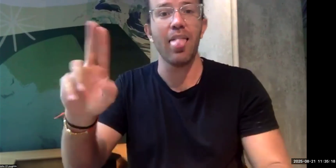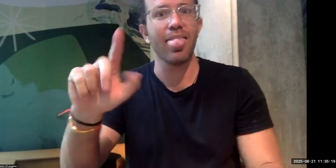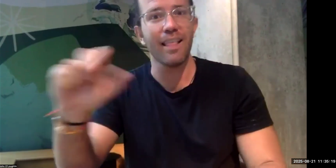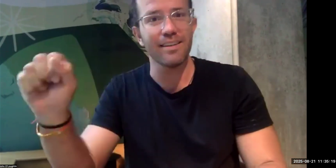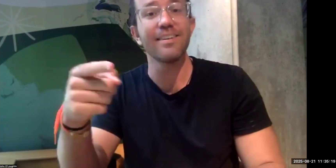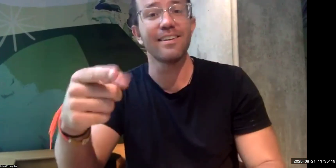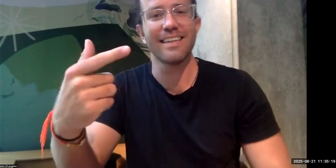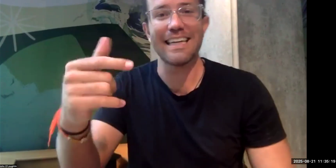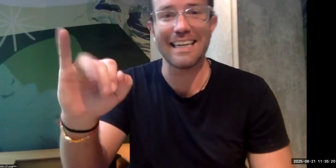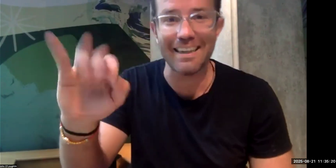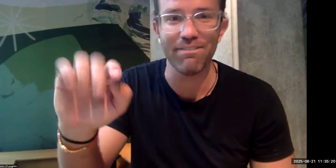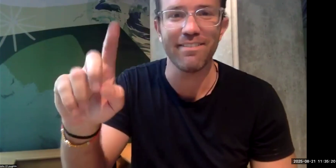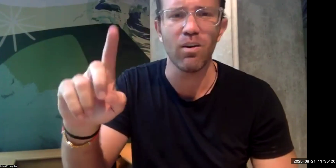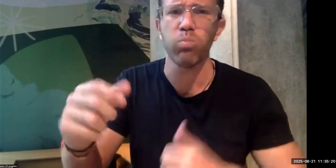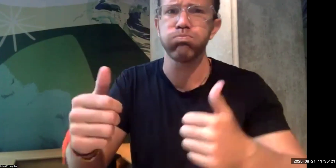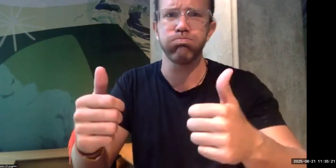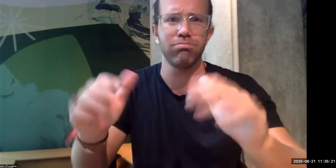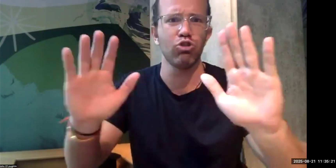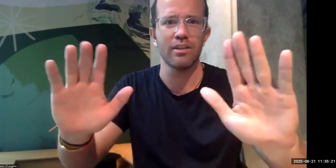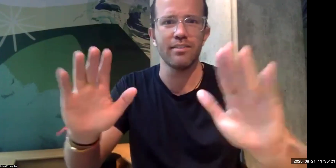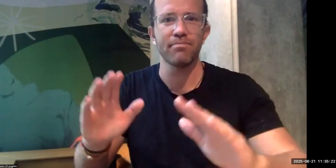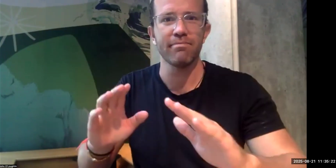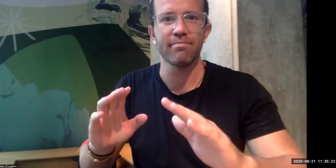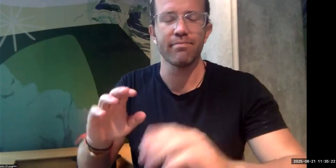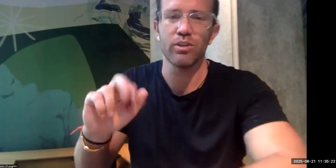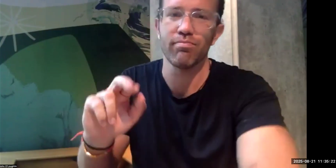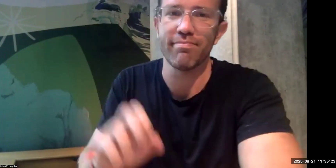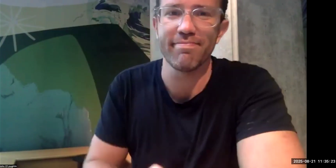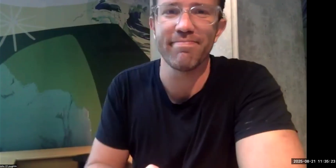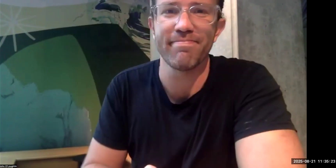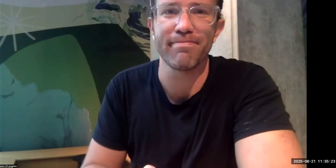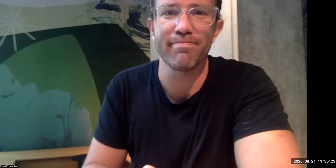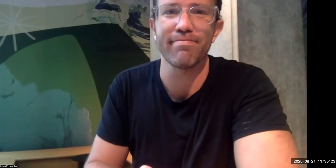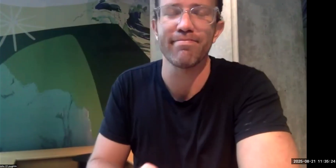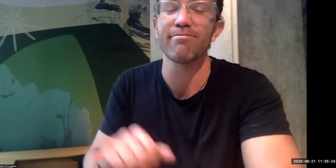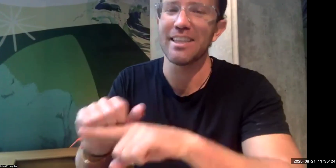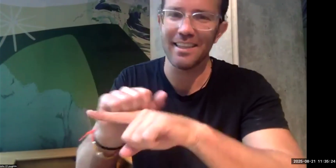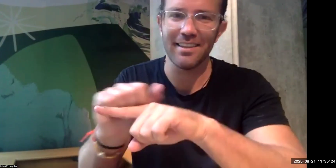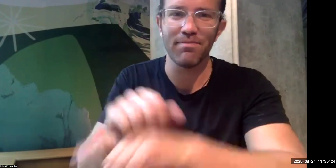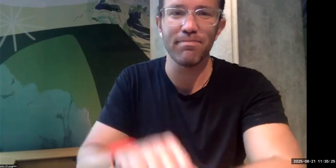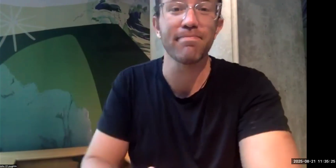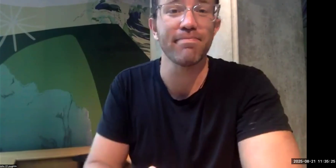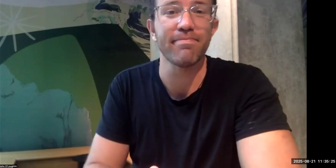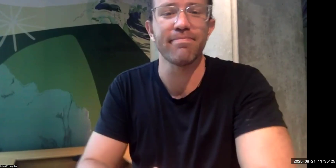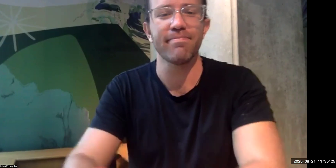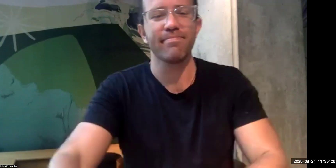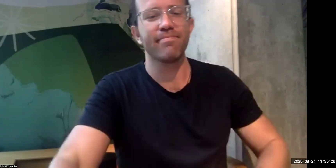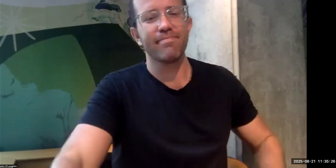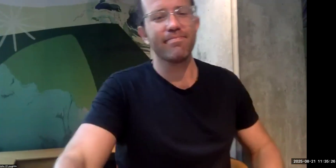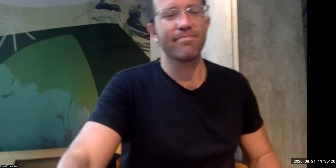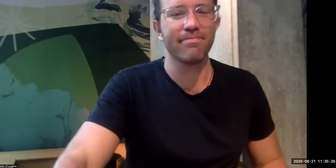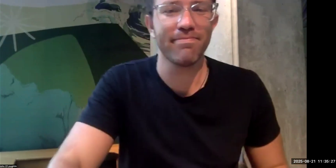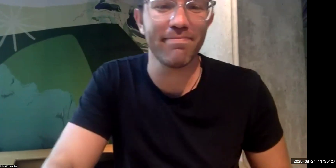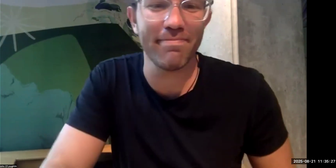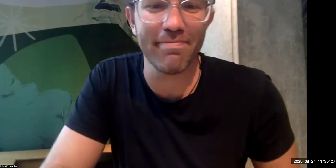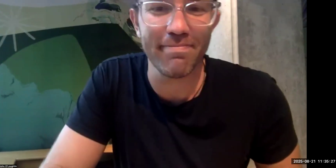practice. So it's really important that you continue. I mean, there are some people who don't practice. They're pretty gifted, but practice